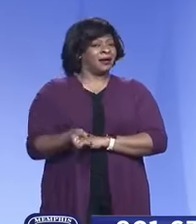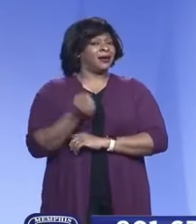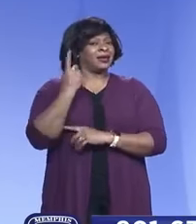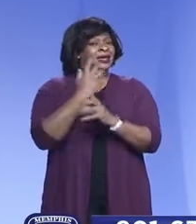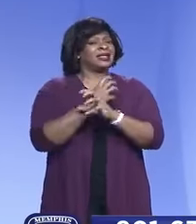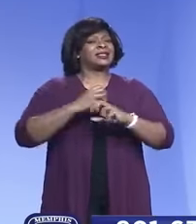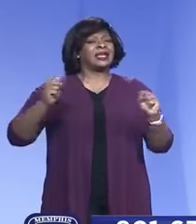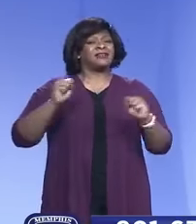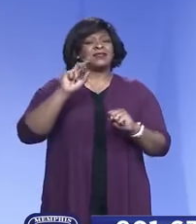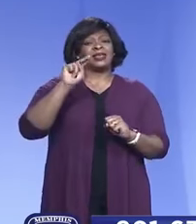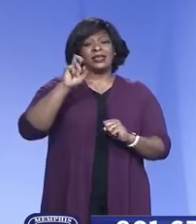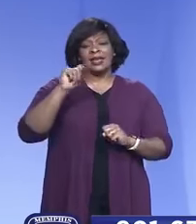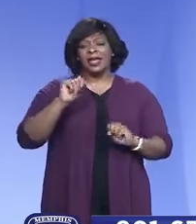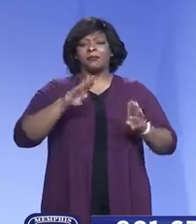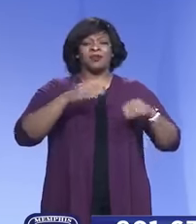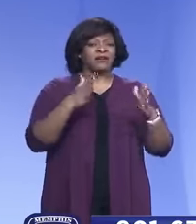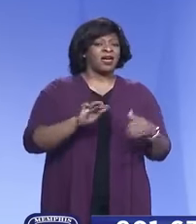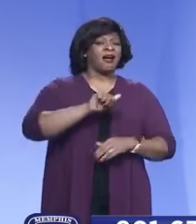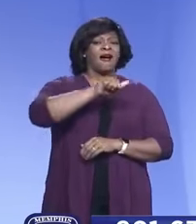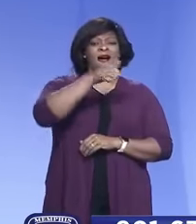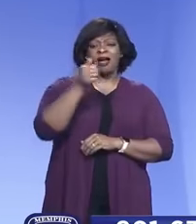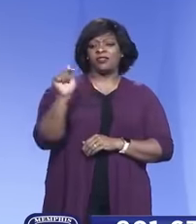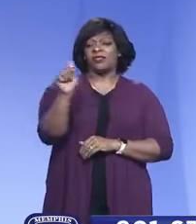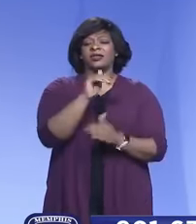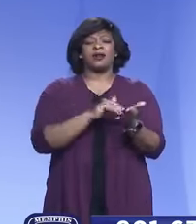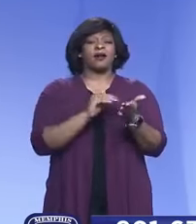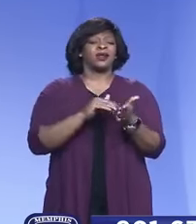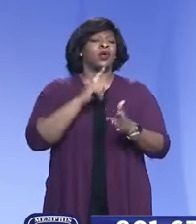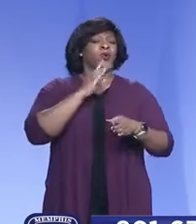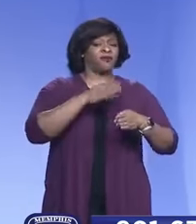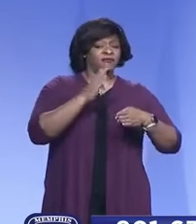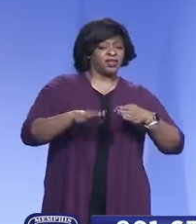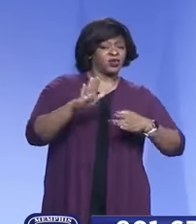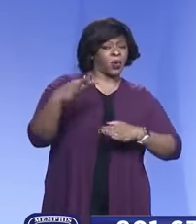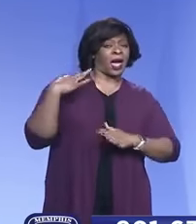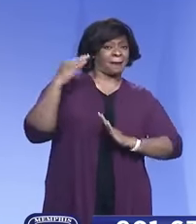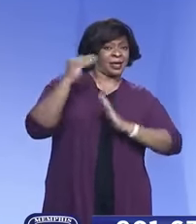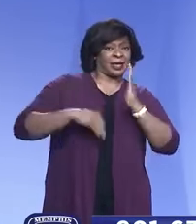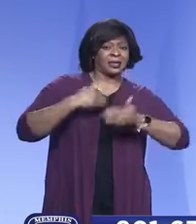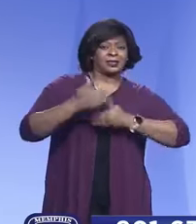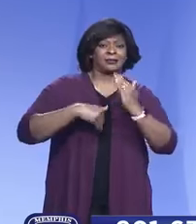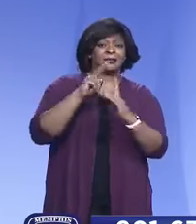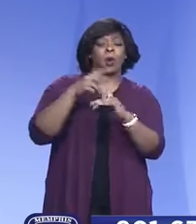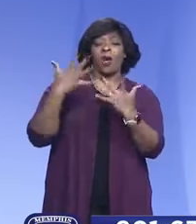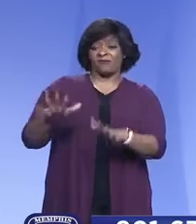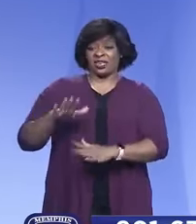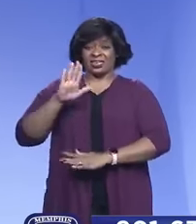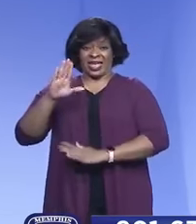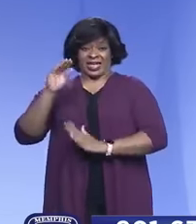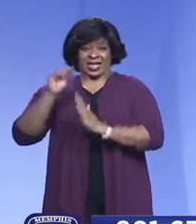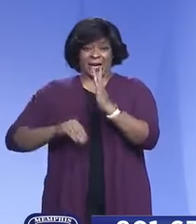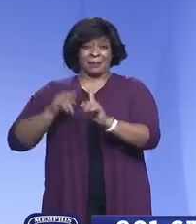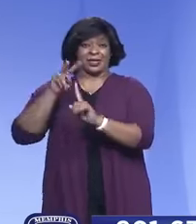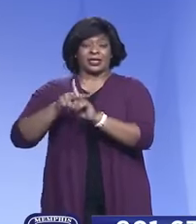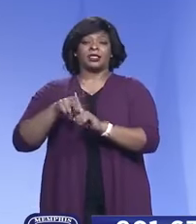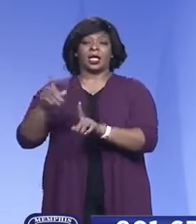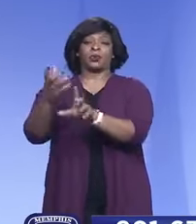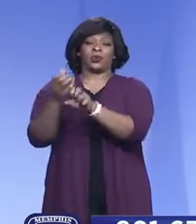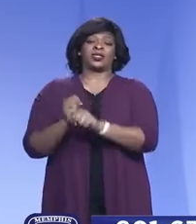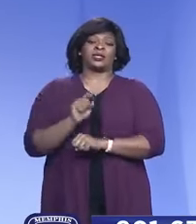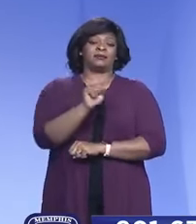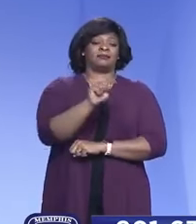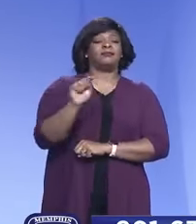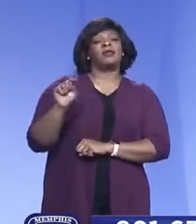safety net providers and some others are either finishing up their applications or have, so that they may also receive